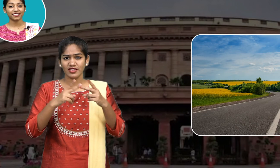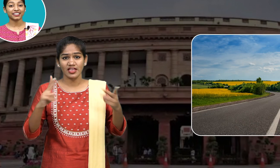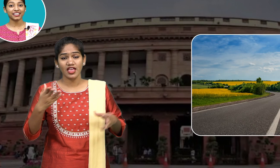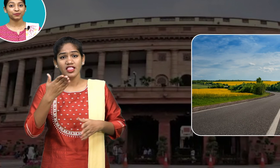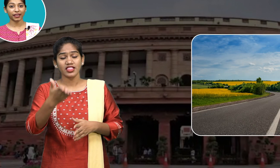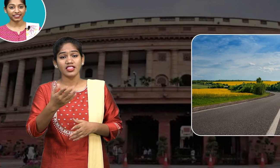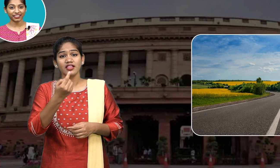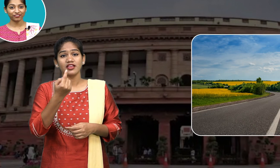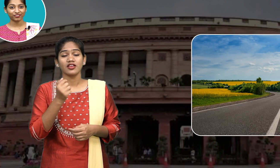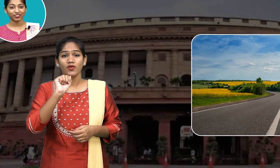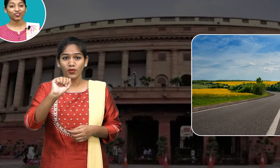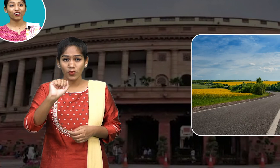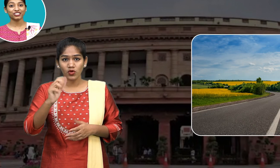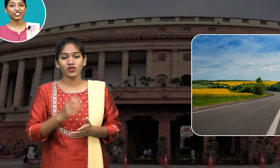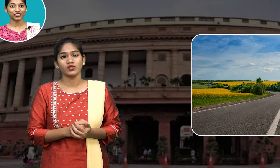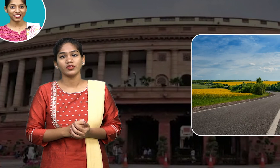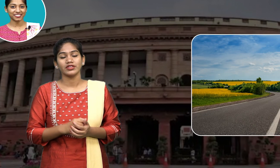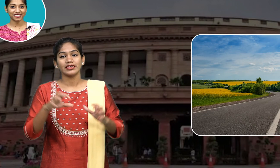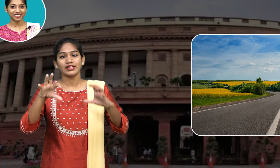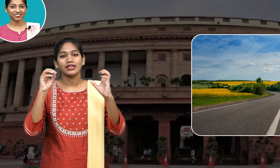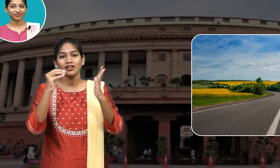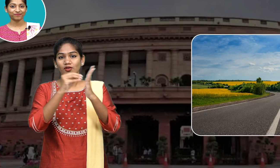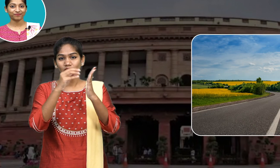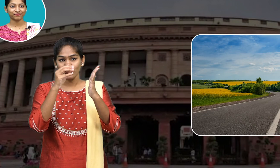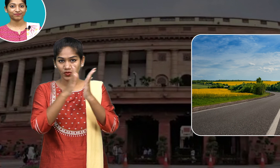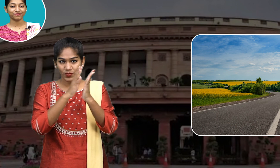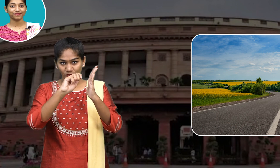their respective constituencies.